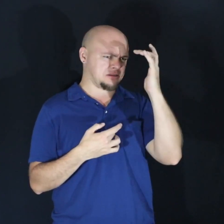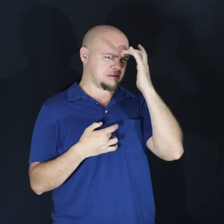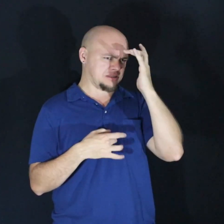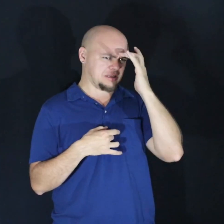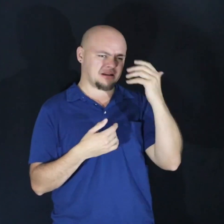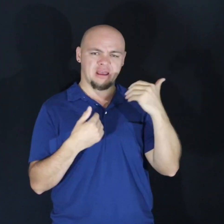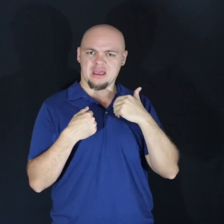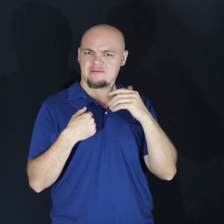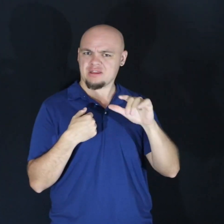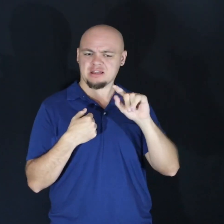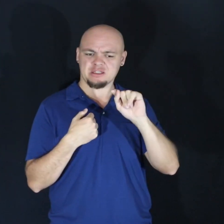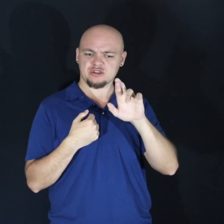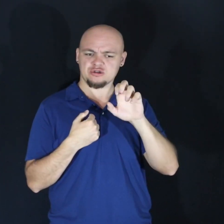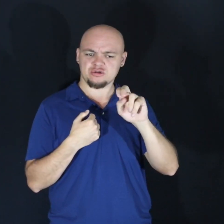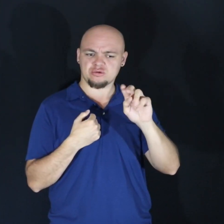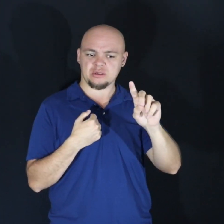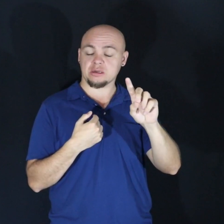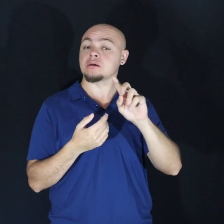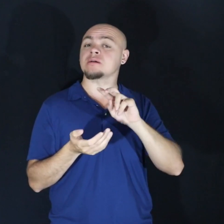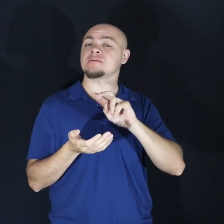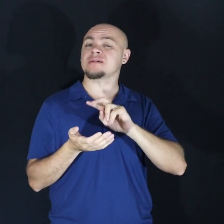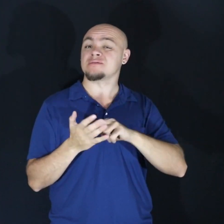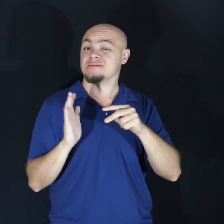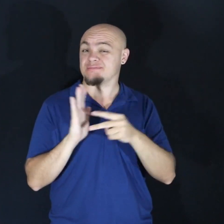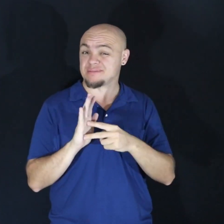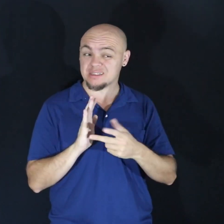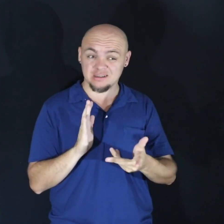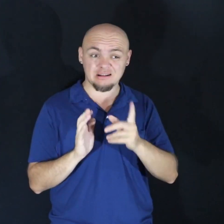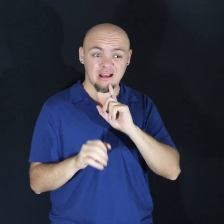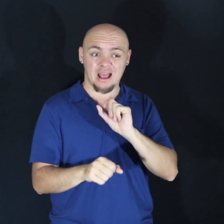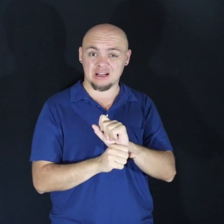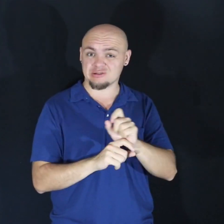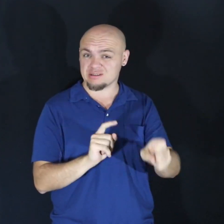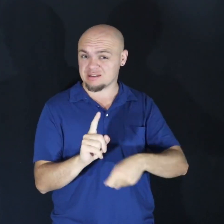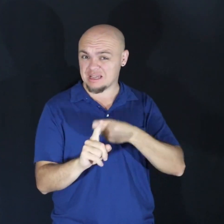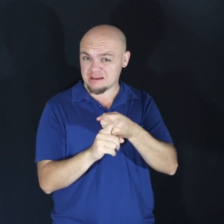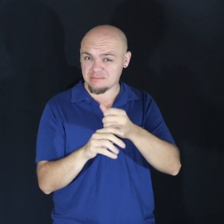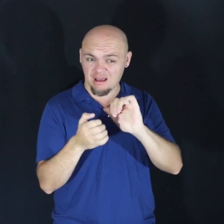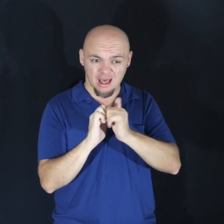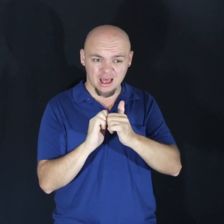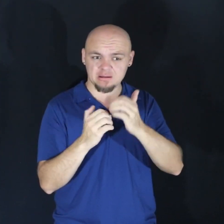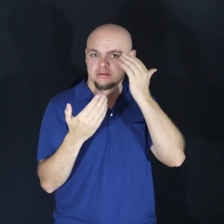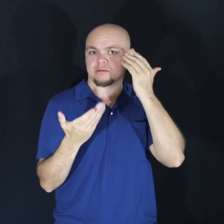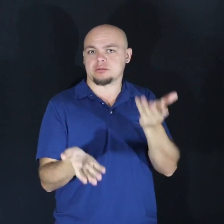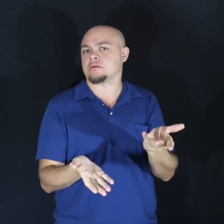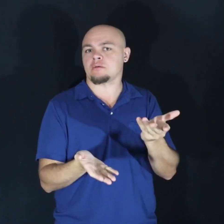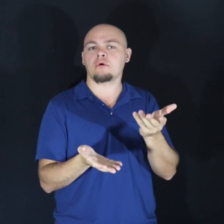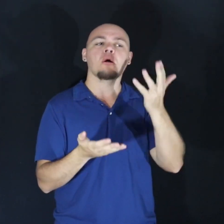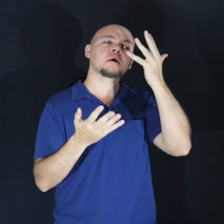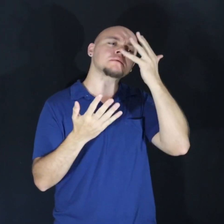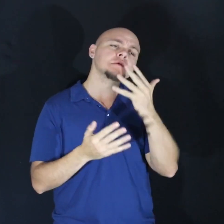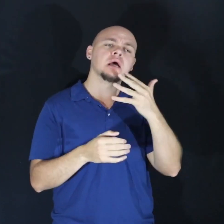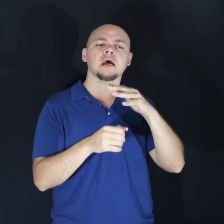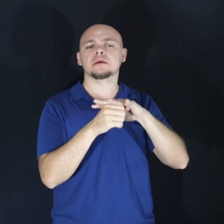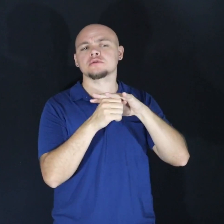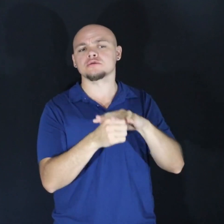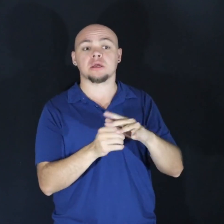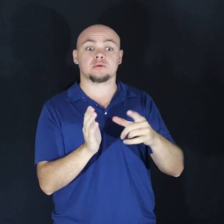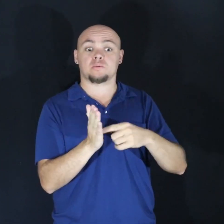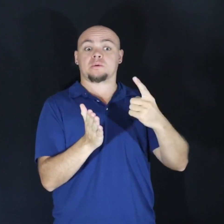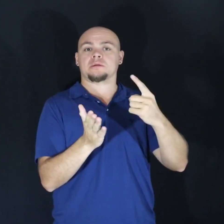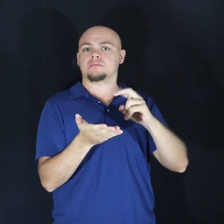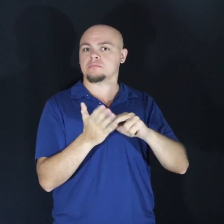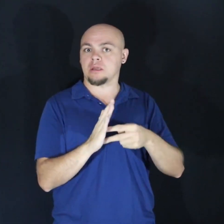But they didn't fully grasp what the mental illness actually did to you. They thought just because they were sad or stressed once, they